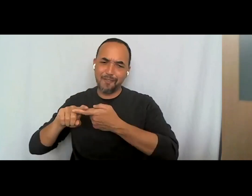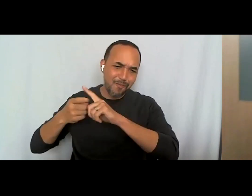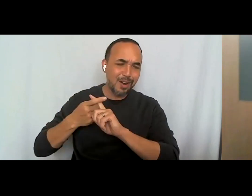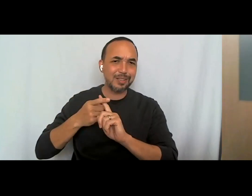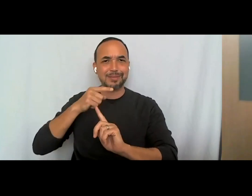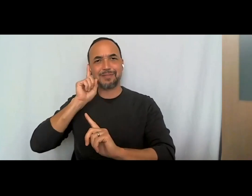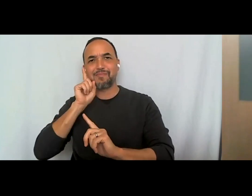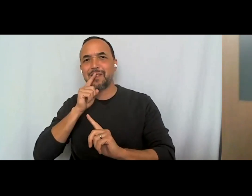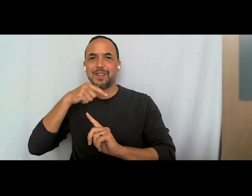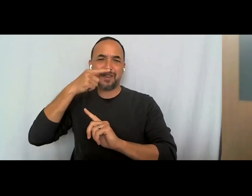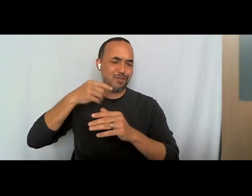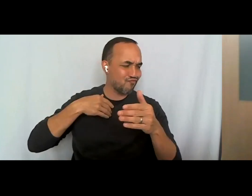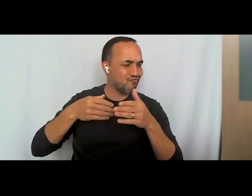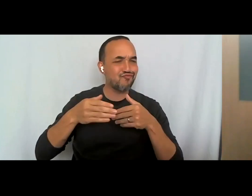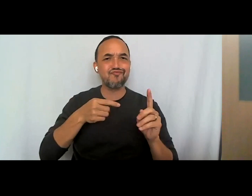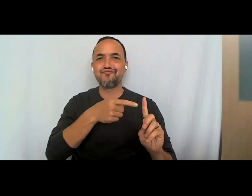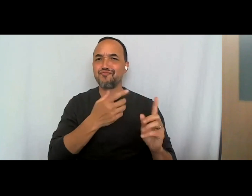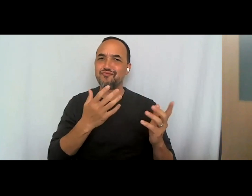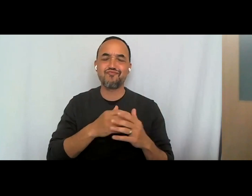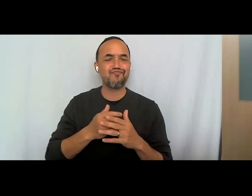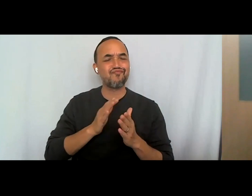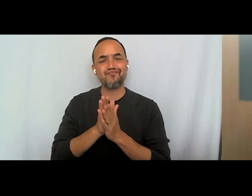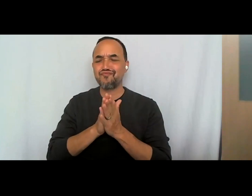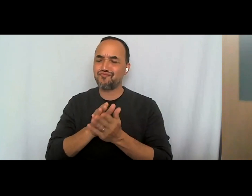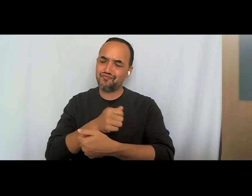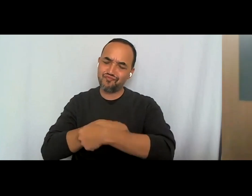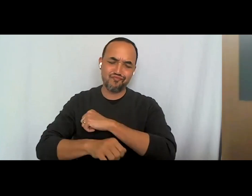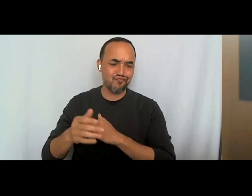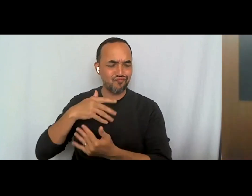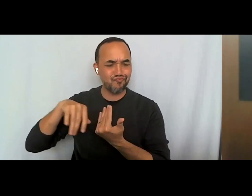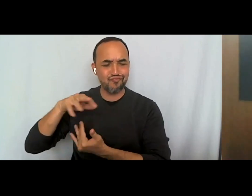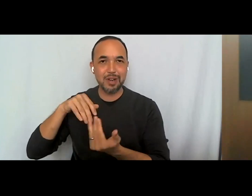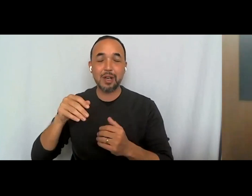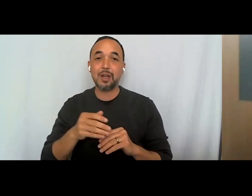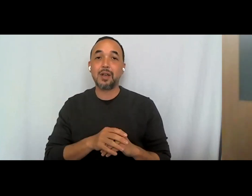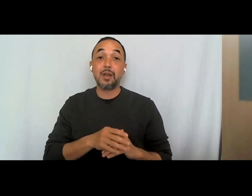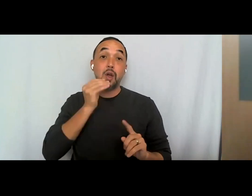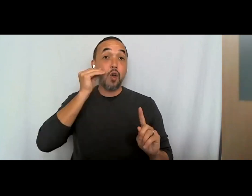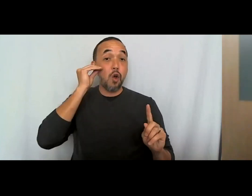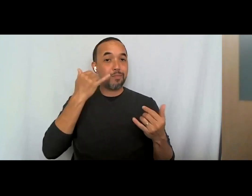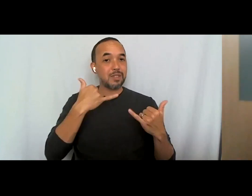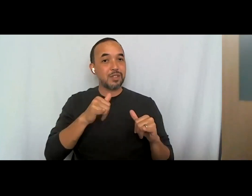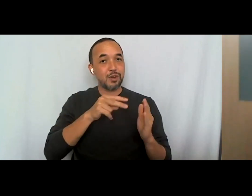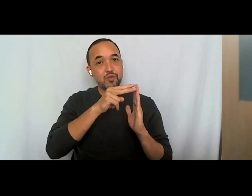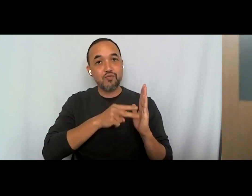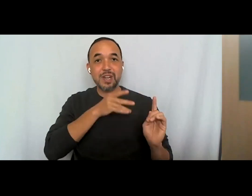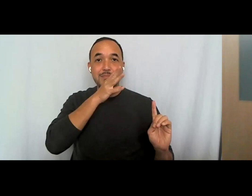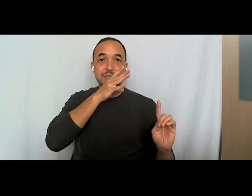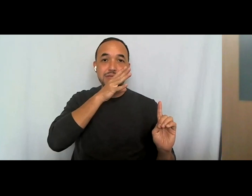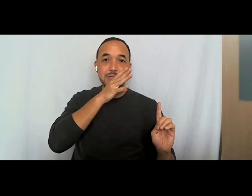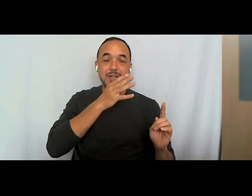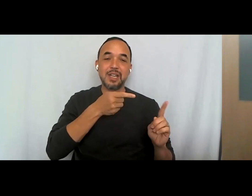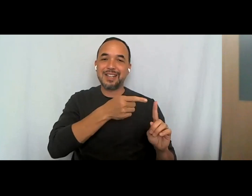time. At home, we still read them out loud, and he still has his own voice